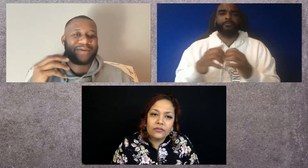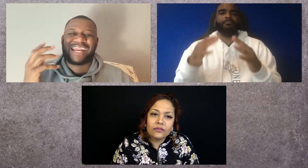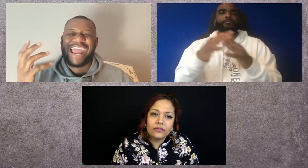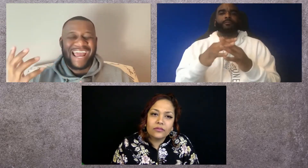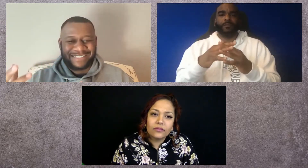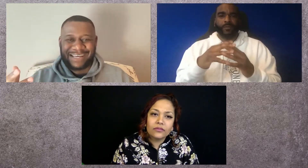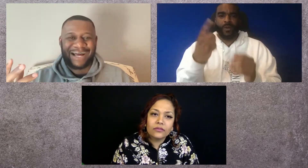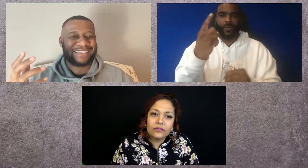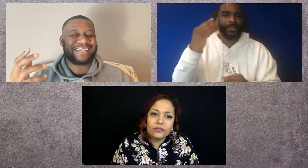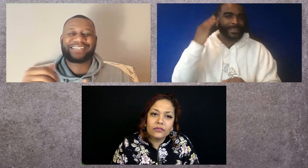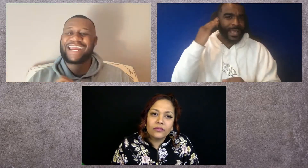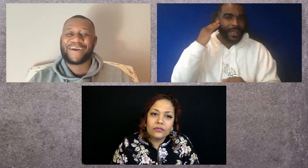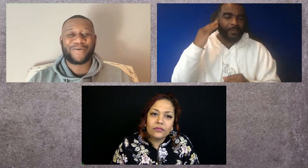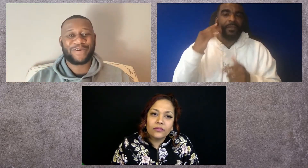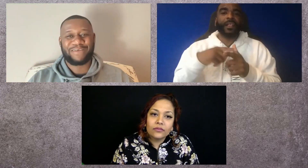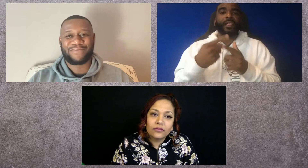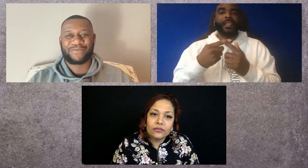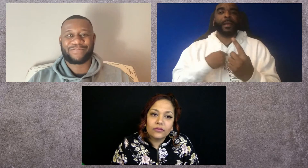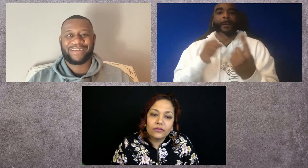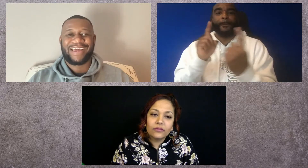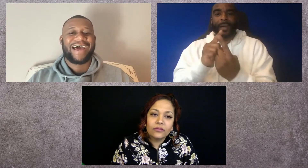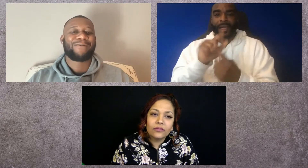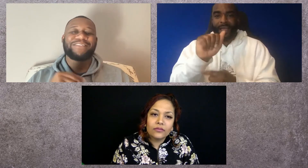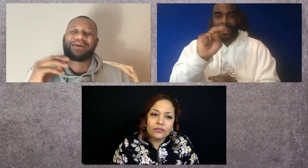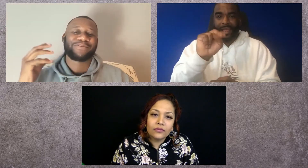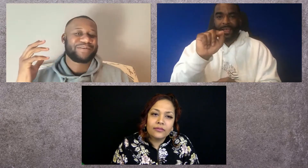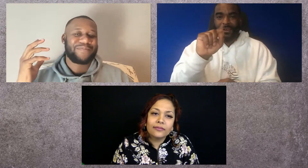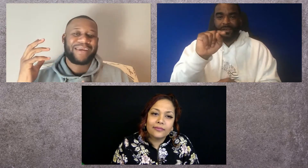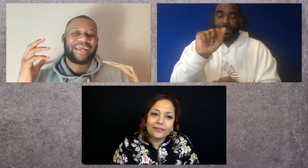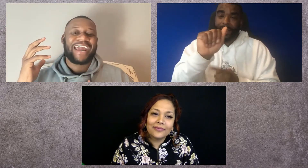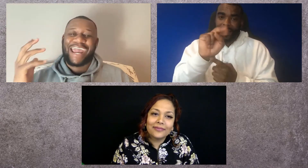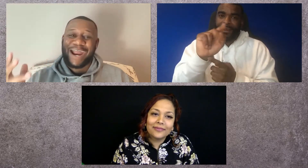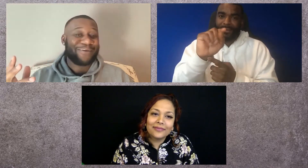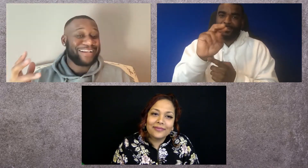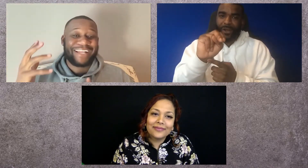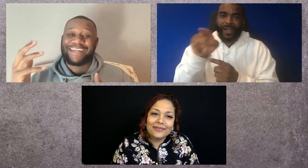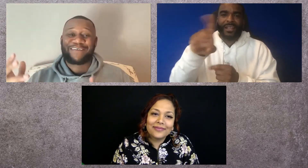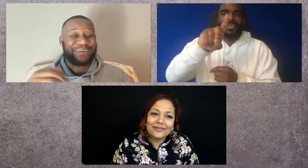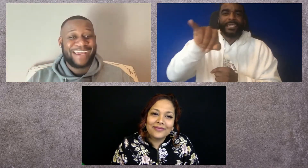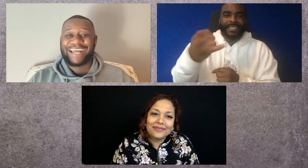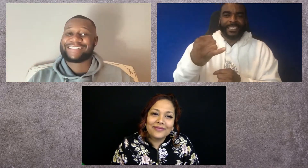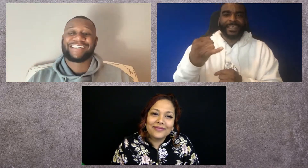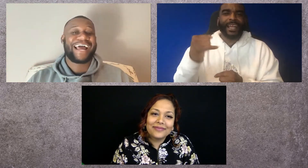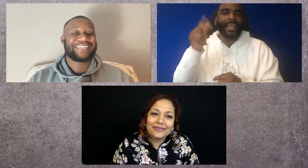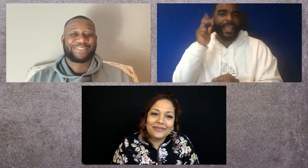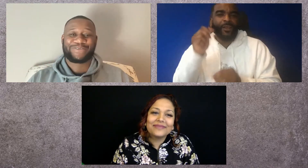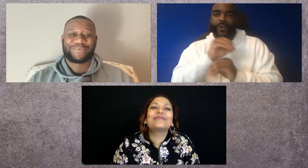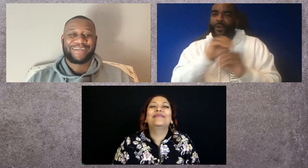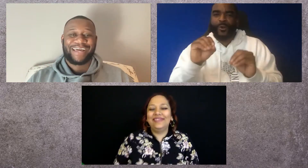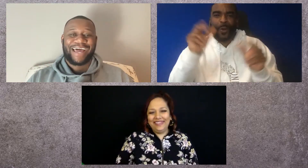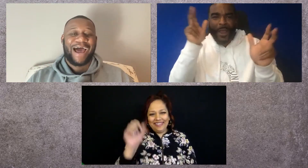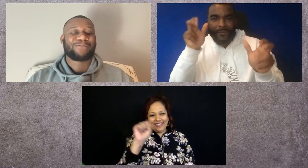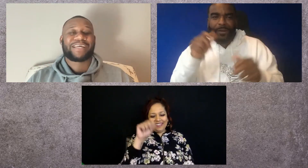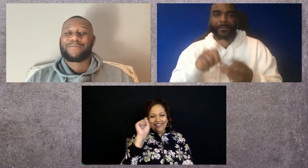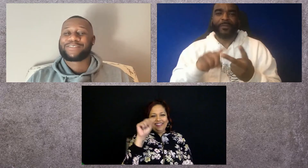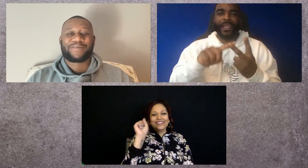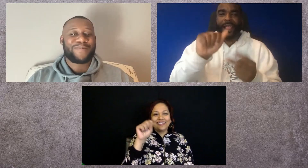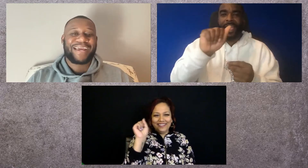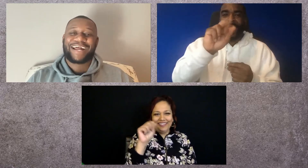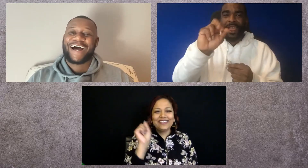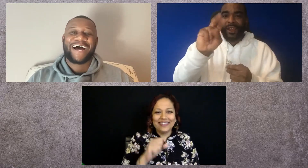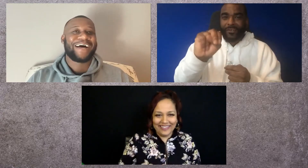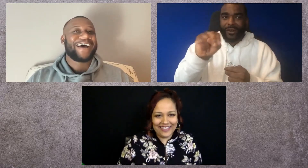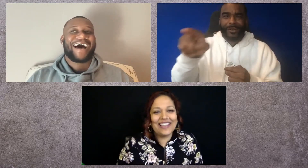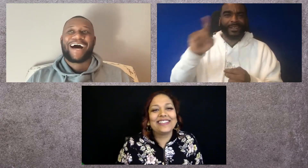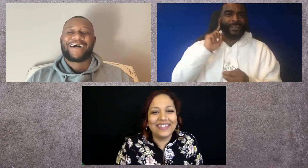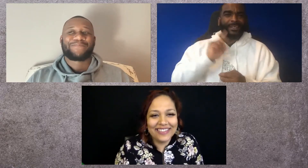able to meet Anton, DJ Hear No Evil. I was able to meet Aaron, the Deaf King International. I was able to